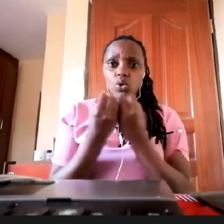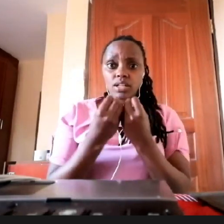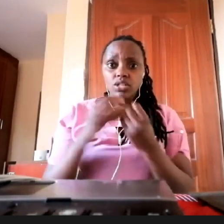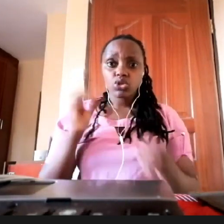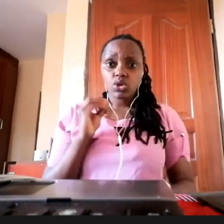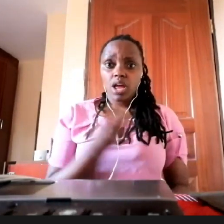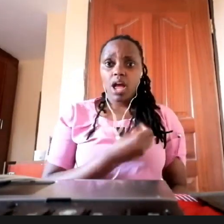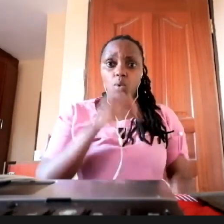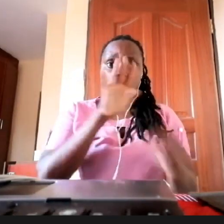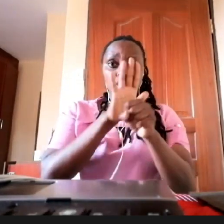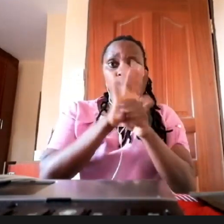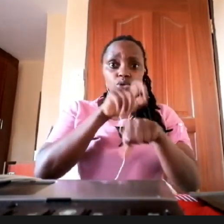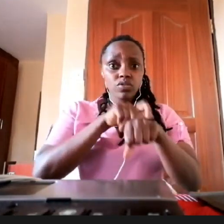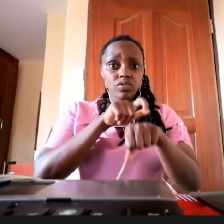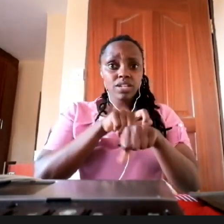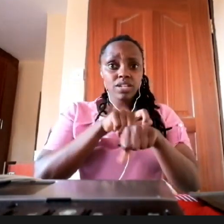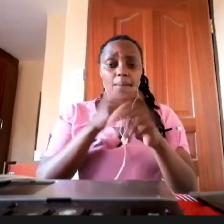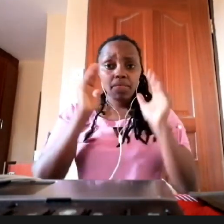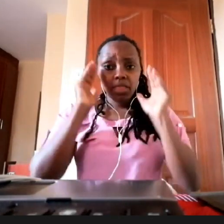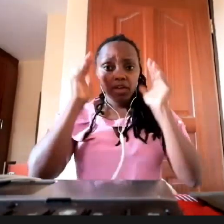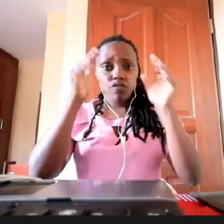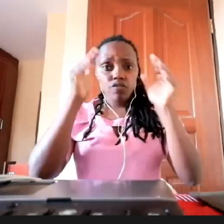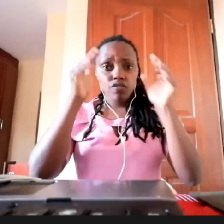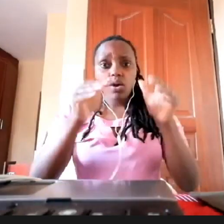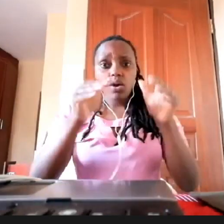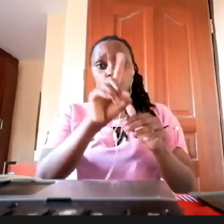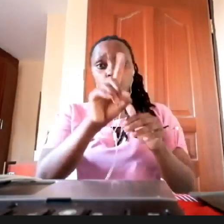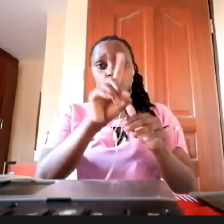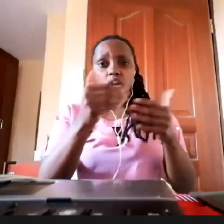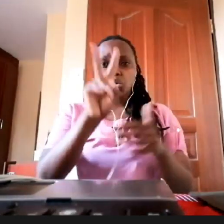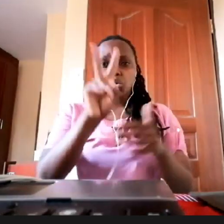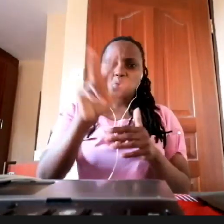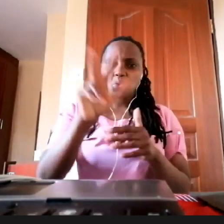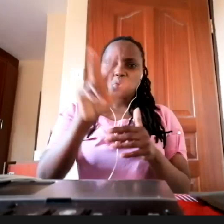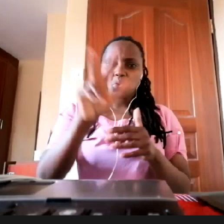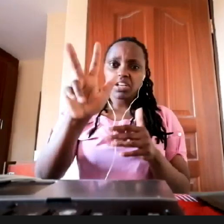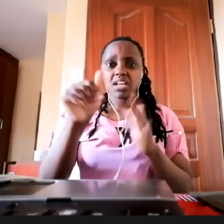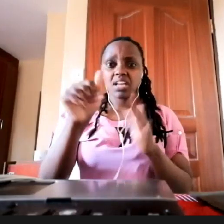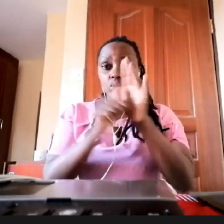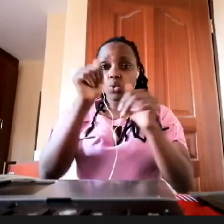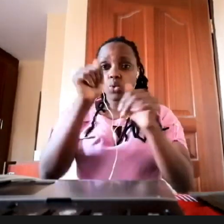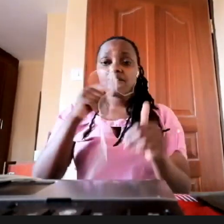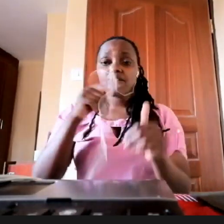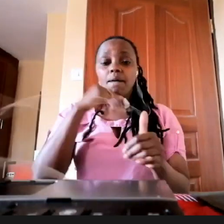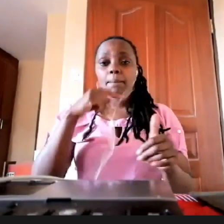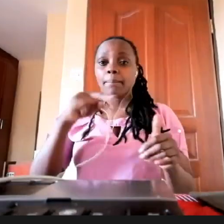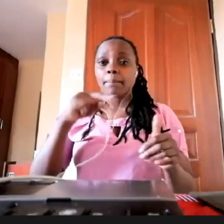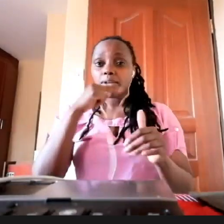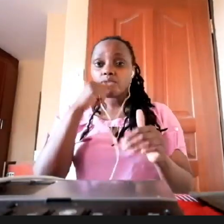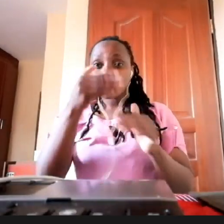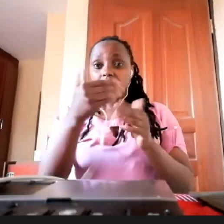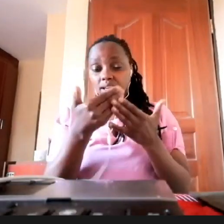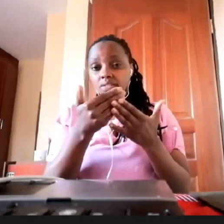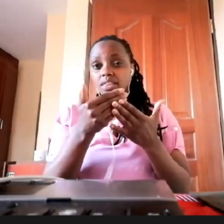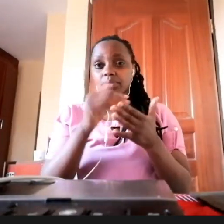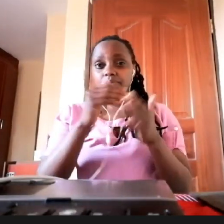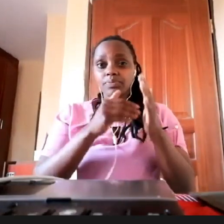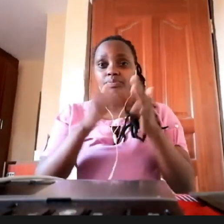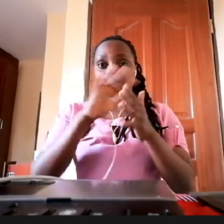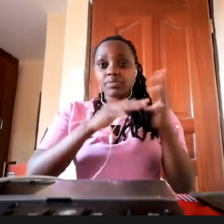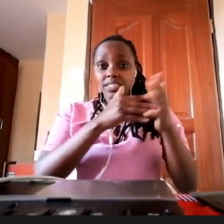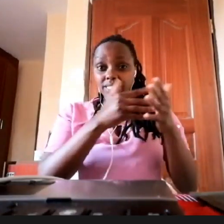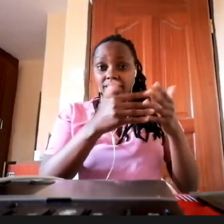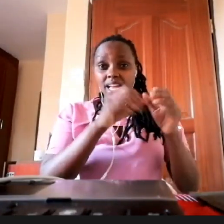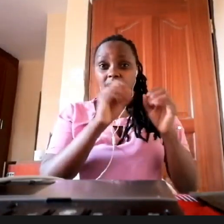time, specialize on 1 or 2 or 3 of the articles that are mentioned in the Charter. So for example, if an organization is